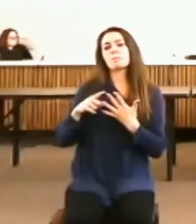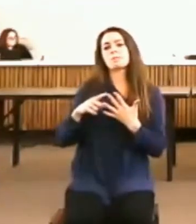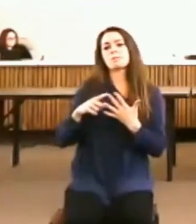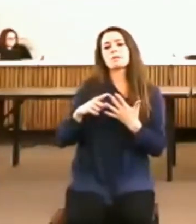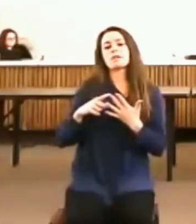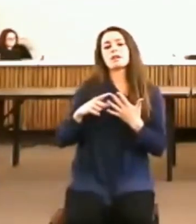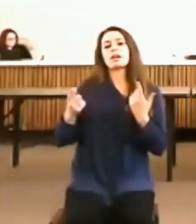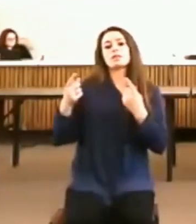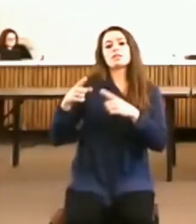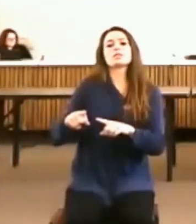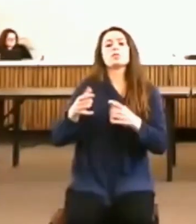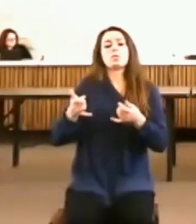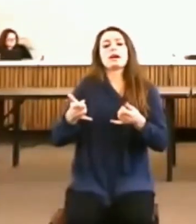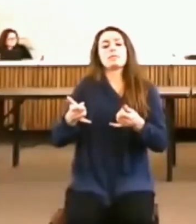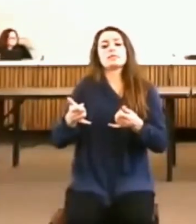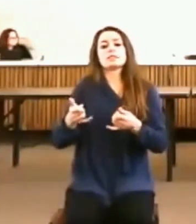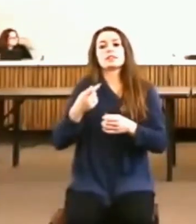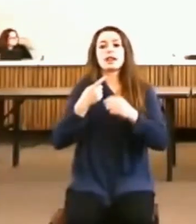footwear.